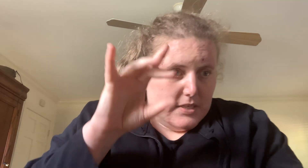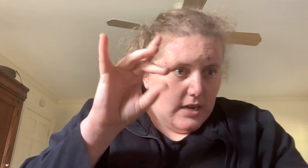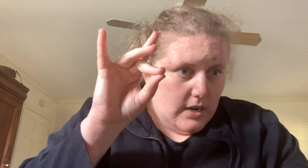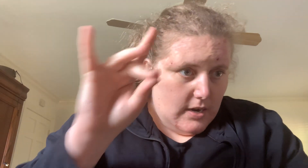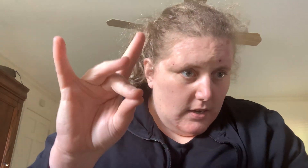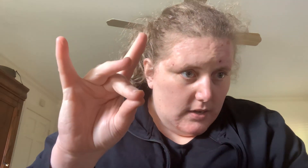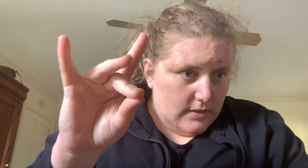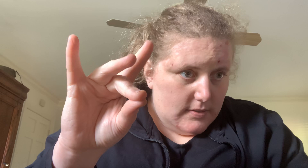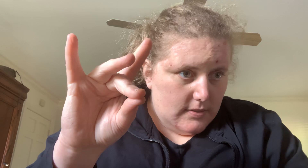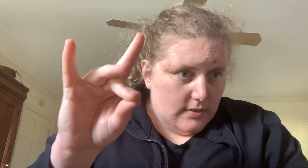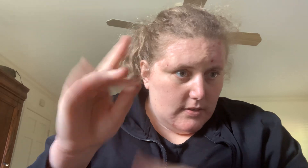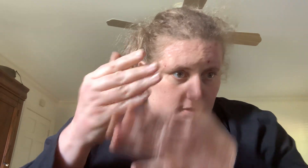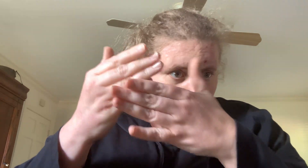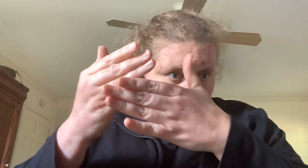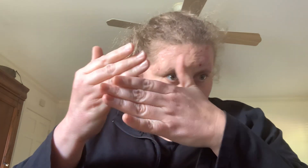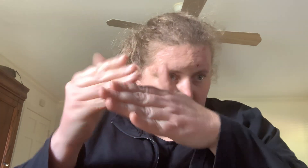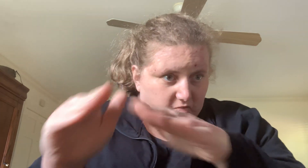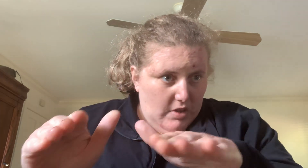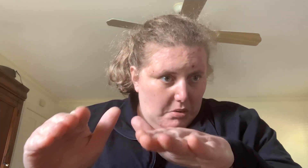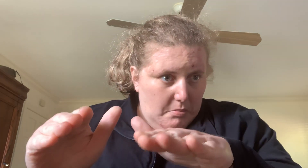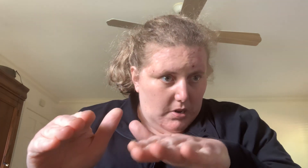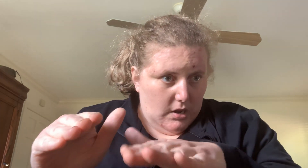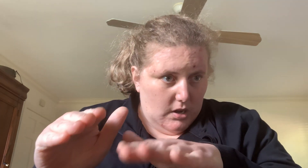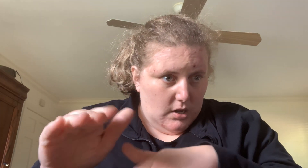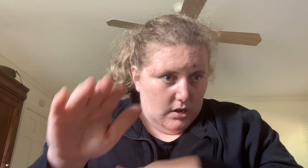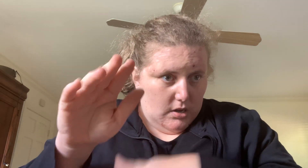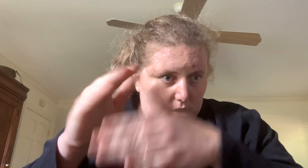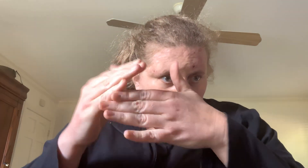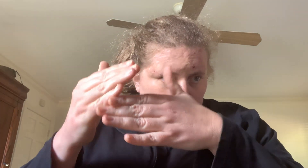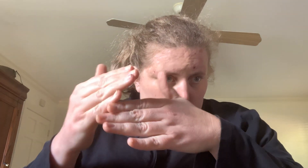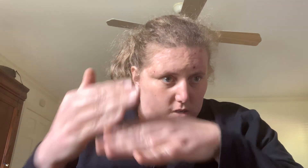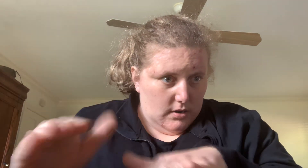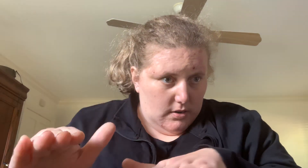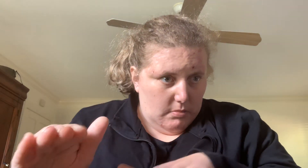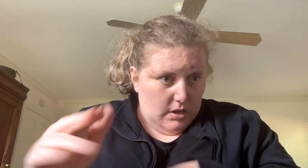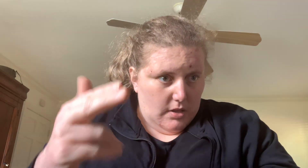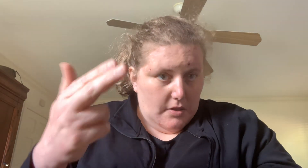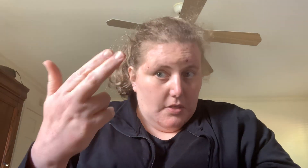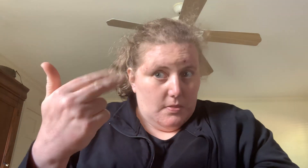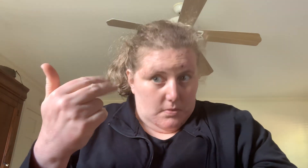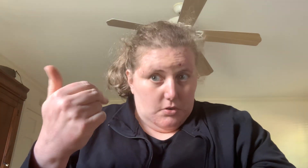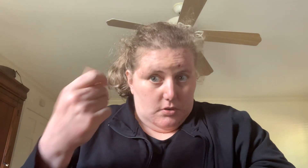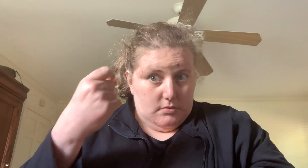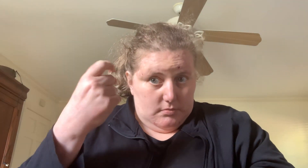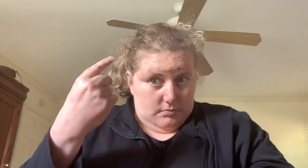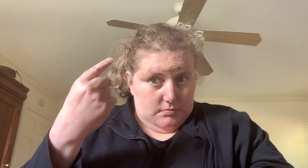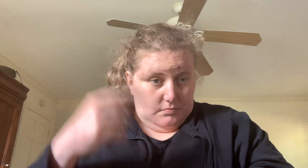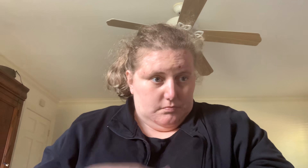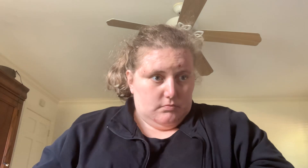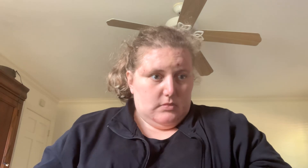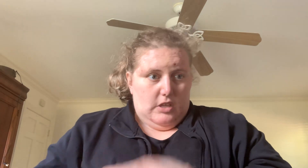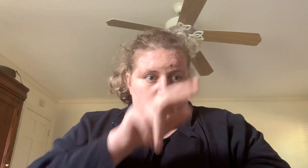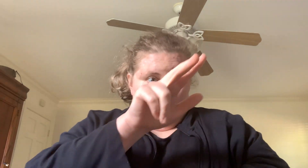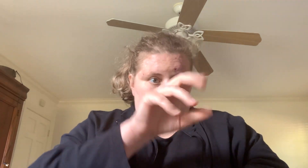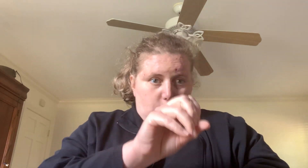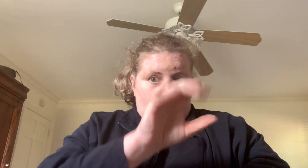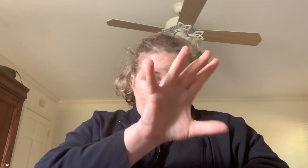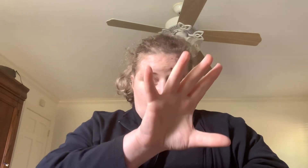solve this is we're going to go and calculate 3.5 times 8, which gives us 28, and